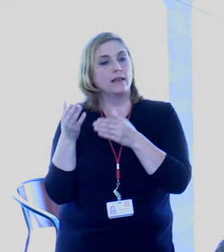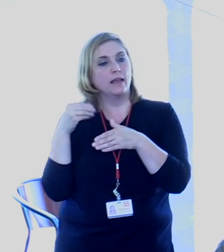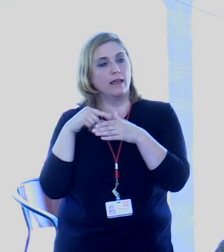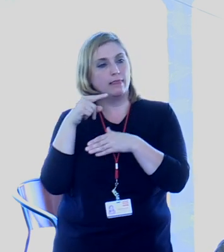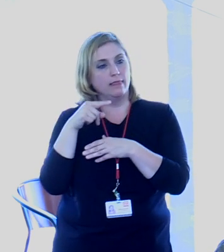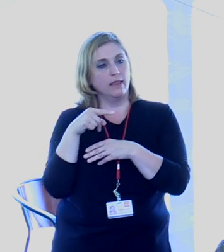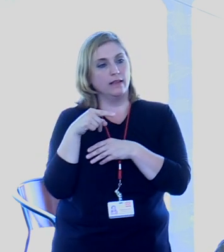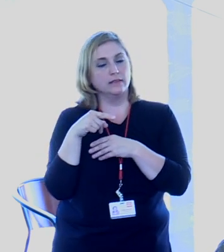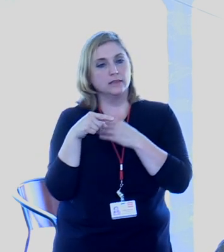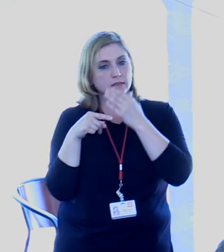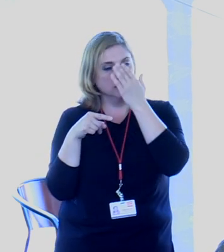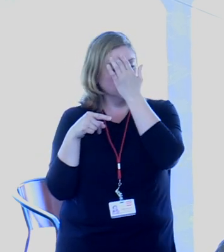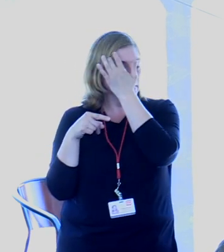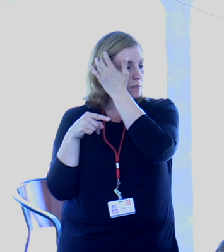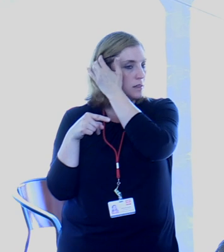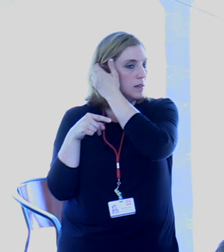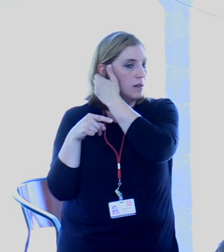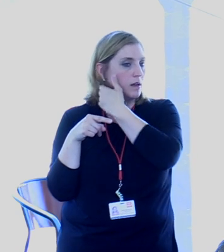whole project